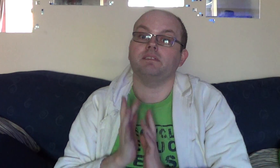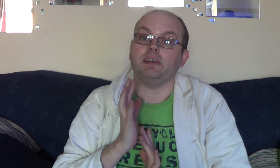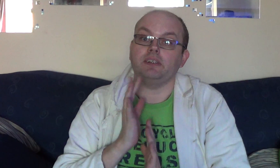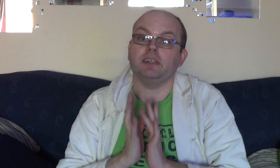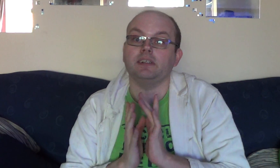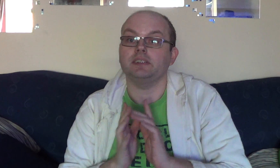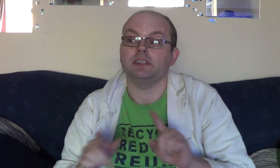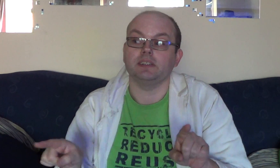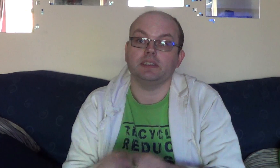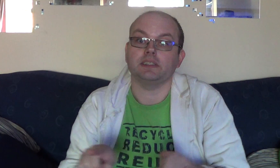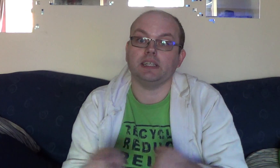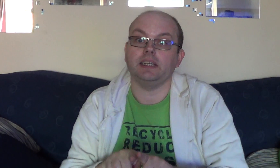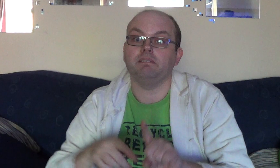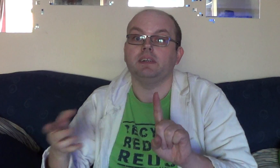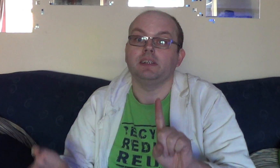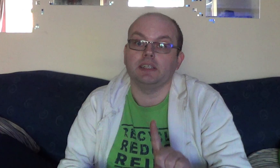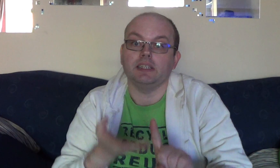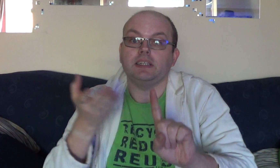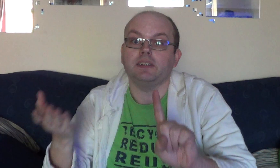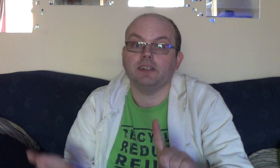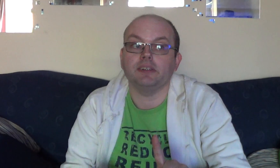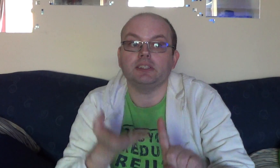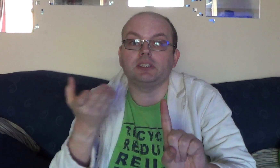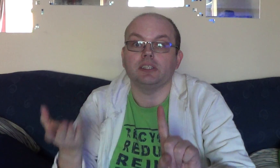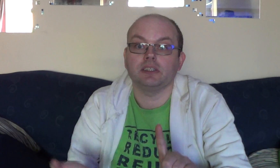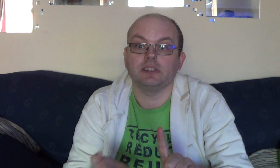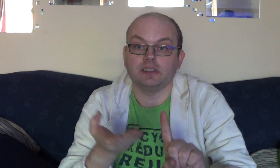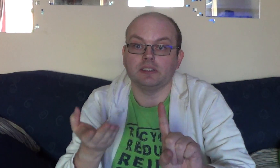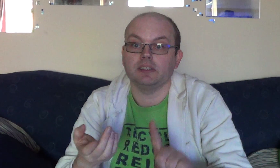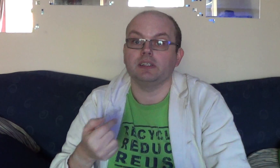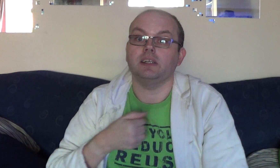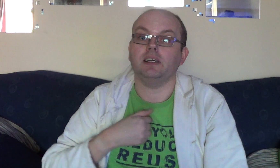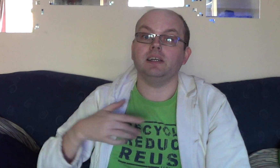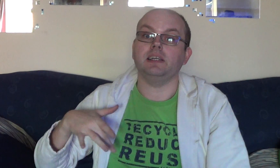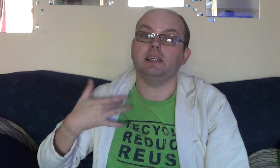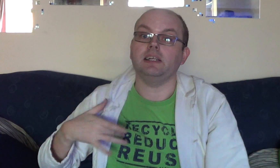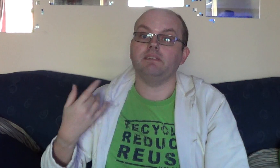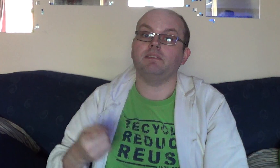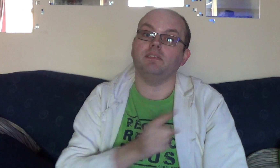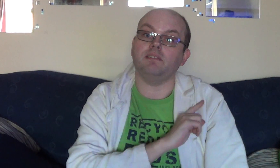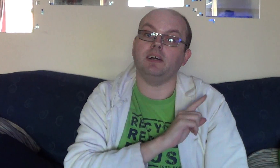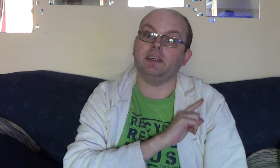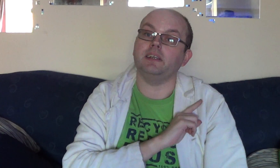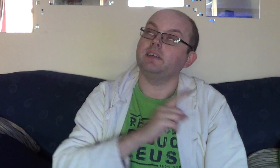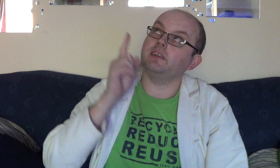fire in heart, same, encourage, I live, why,